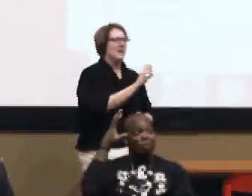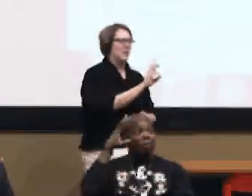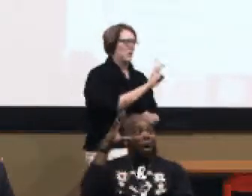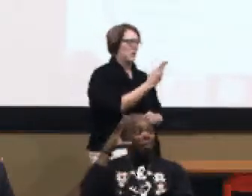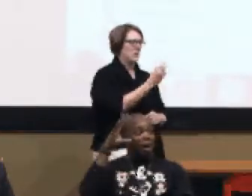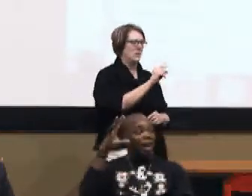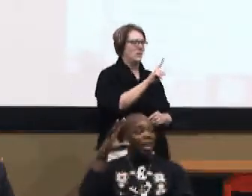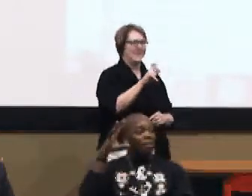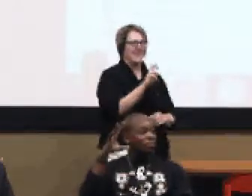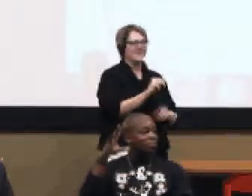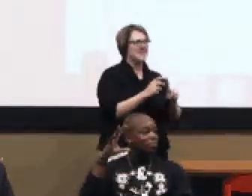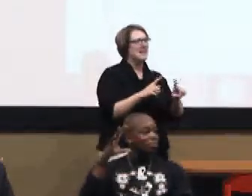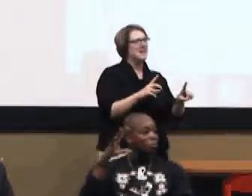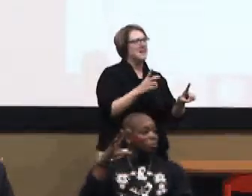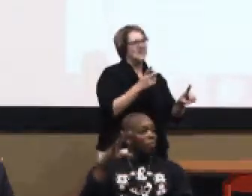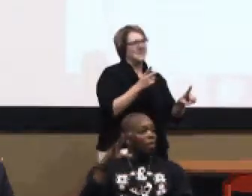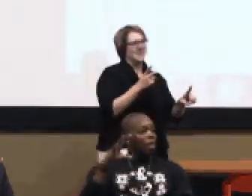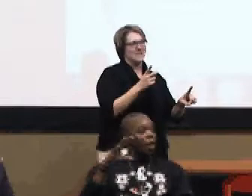just blew my mind.